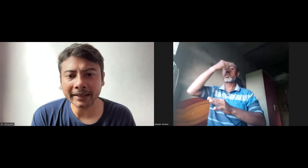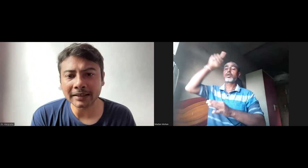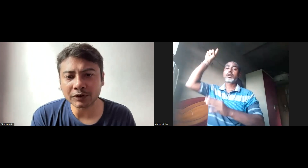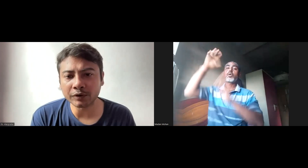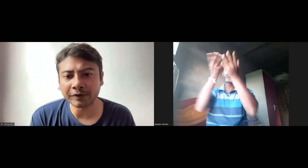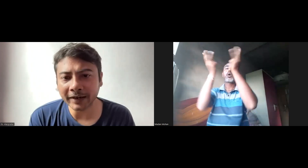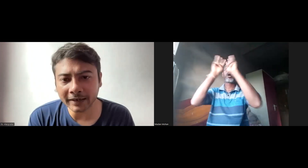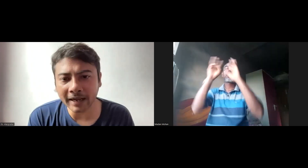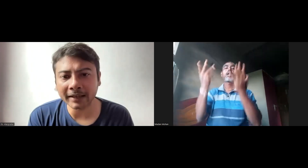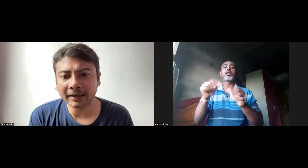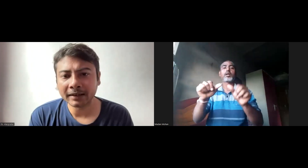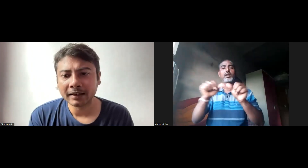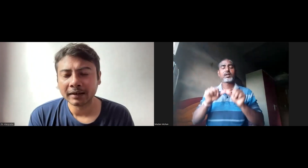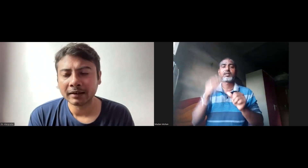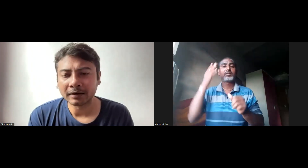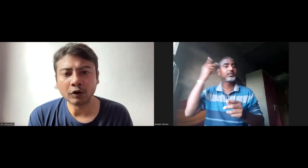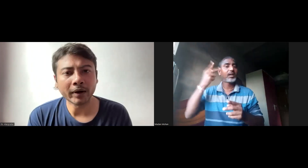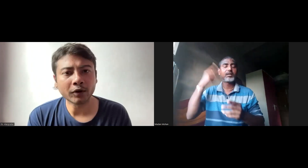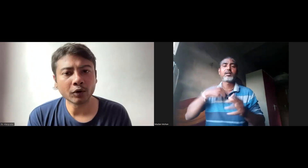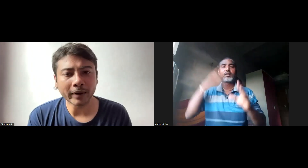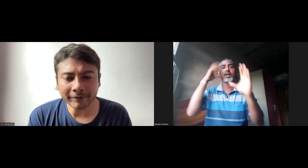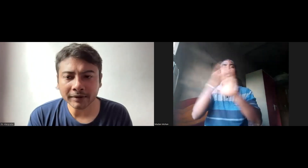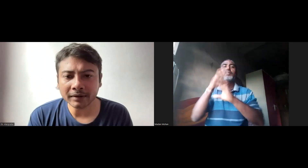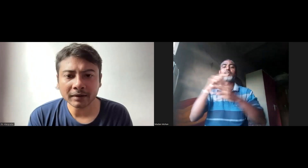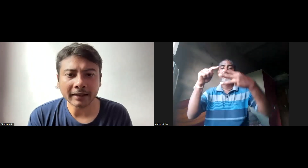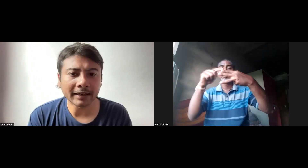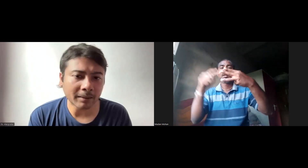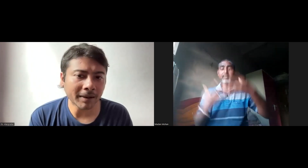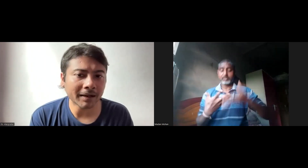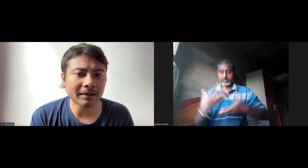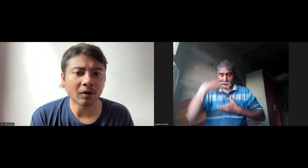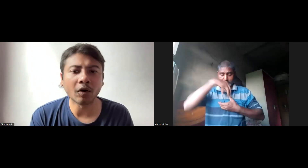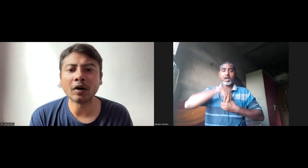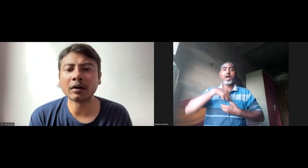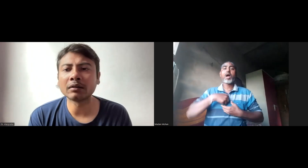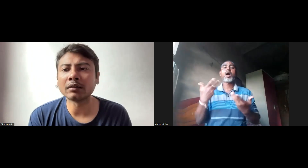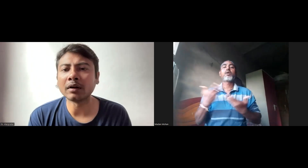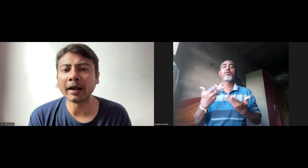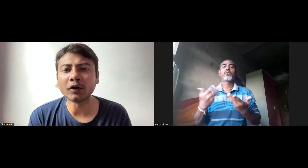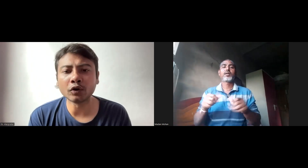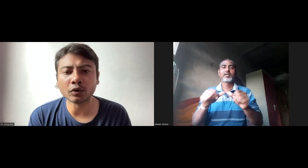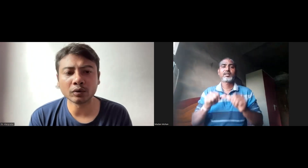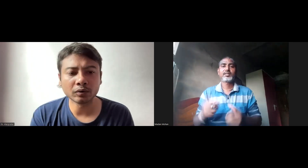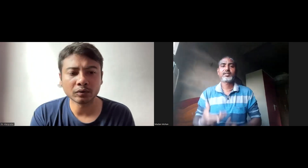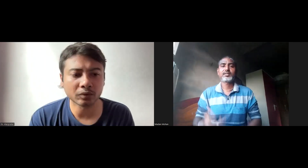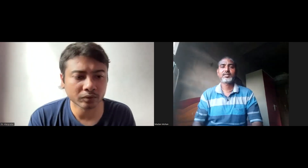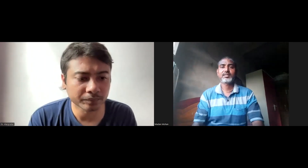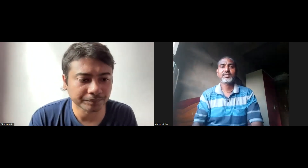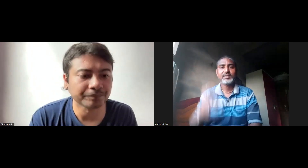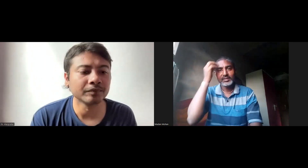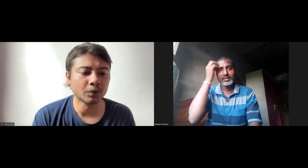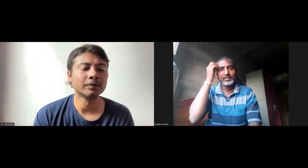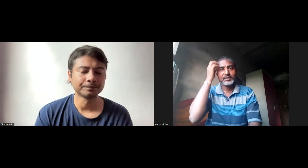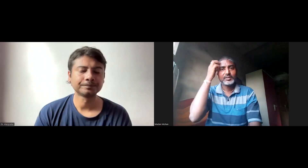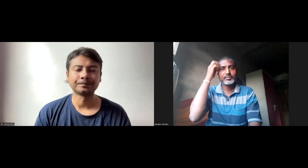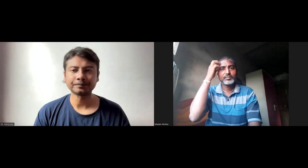in my case, if I die, do I go to heaven and then come back? Or Yeah, so two I things. go to...